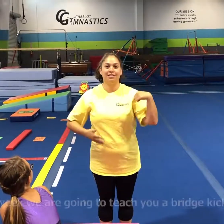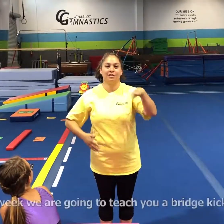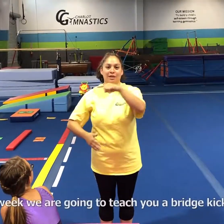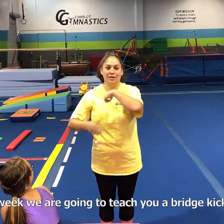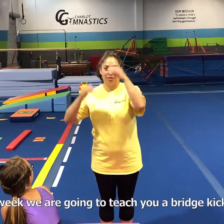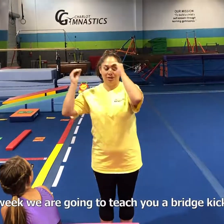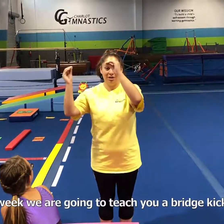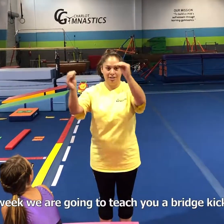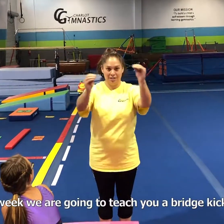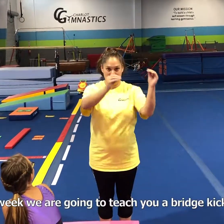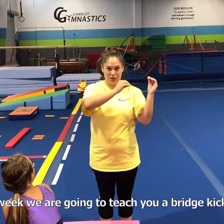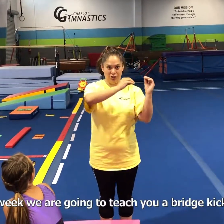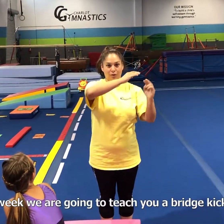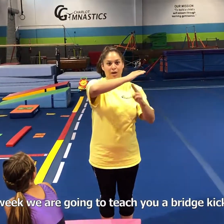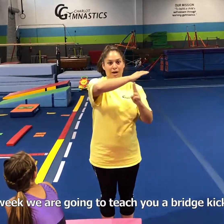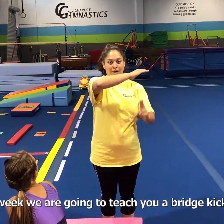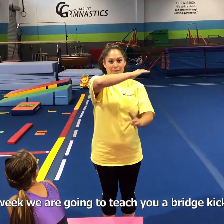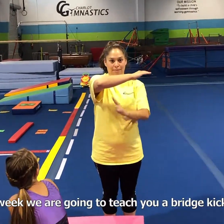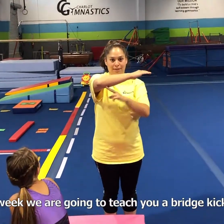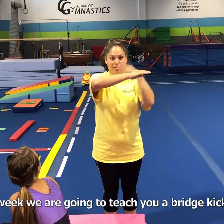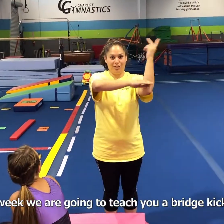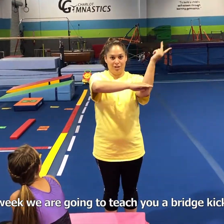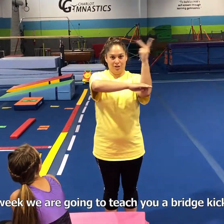Next week, we're going to teach you a bridge kickover.